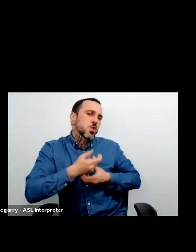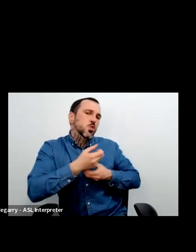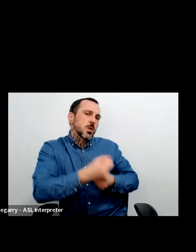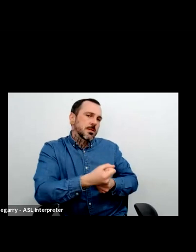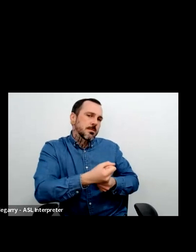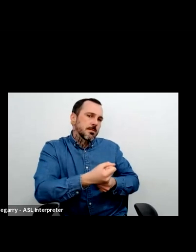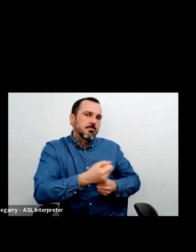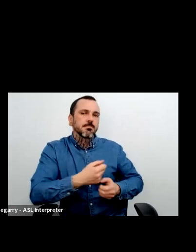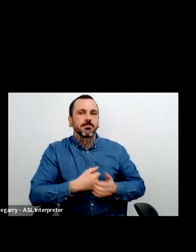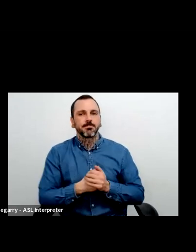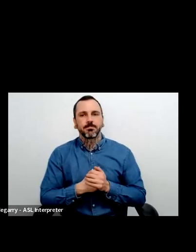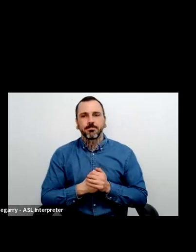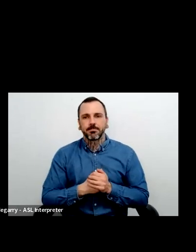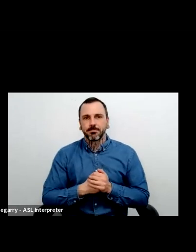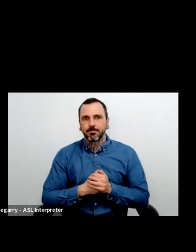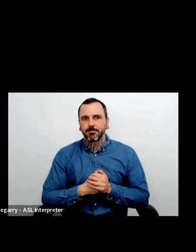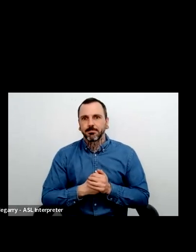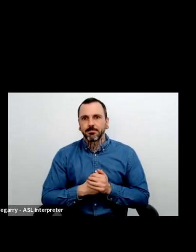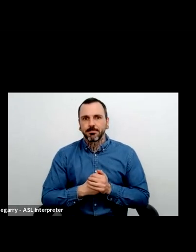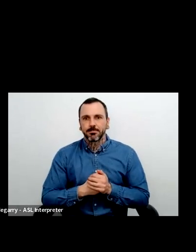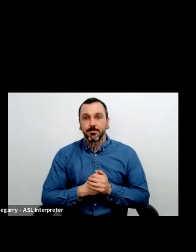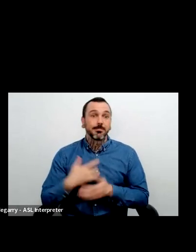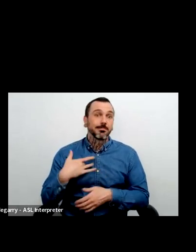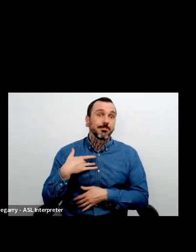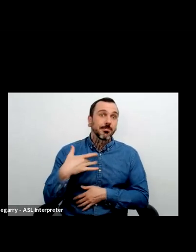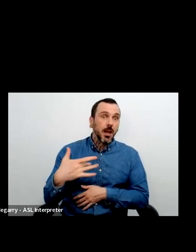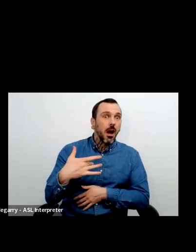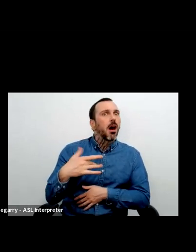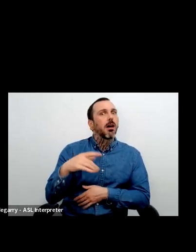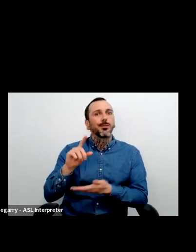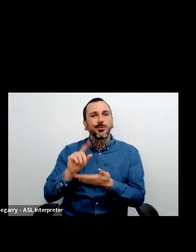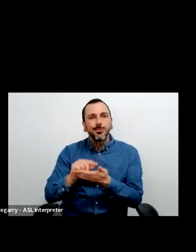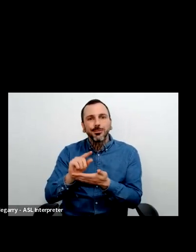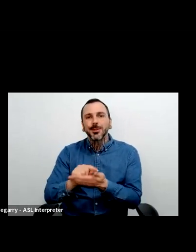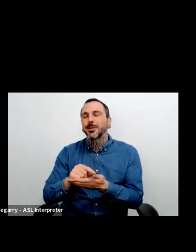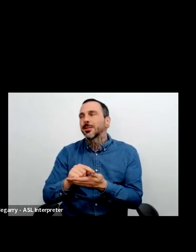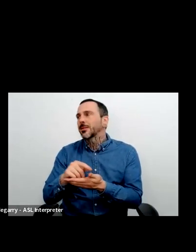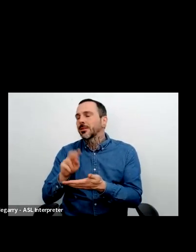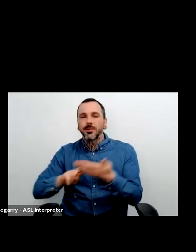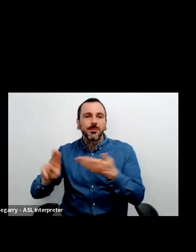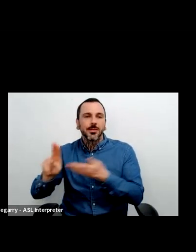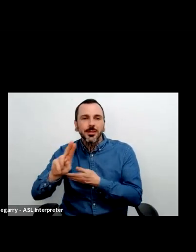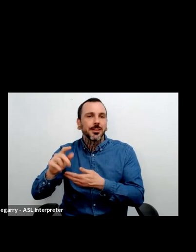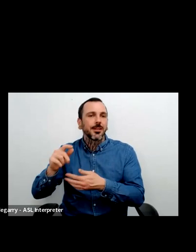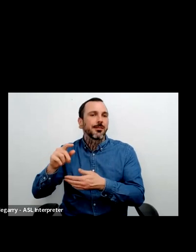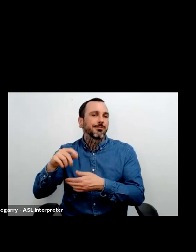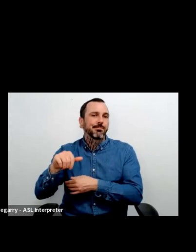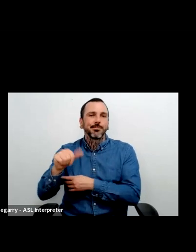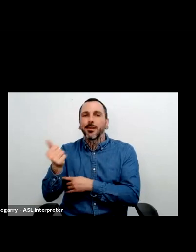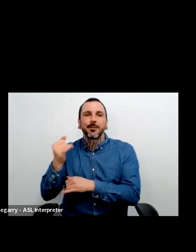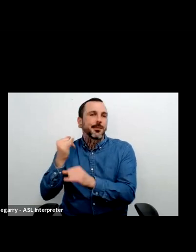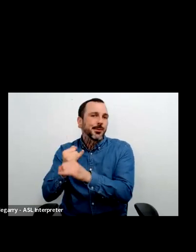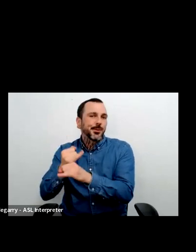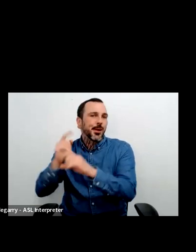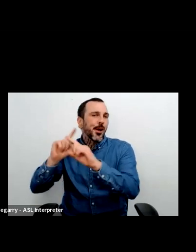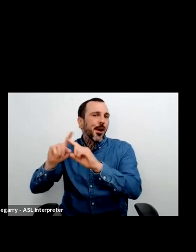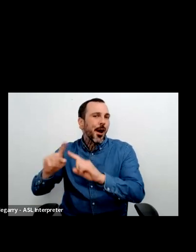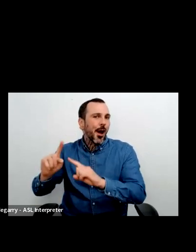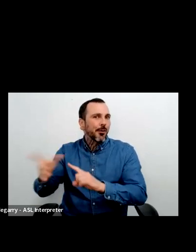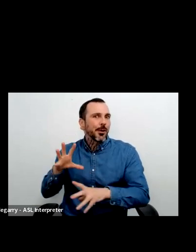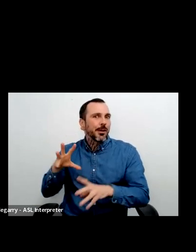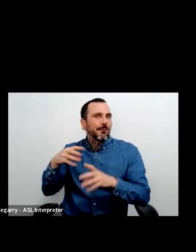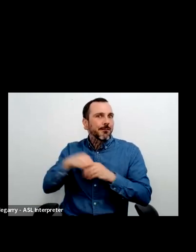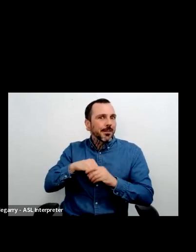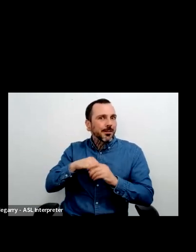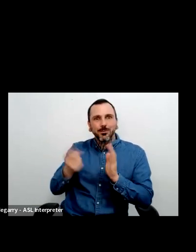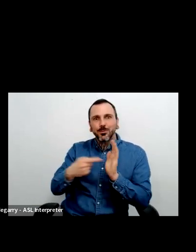structures that we've chosen to organize ourselves. And that's a huge responsibility. And then maybe the